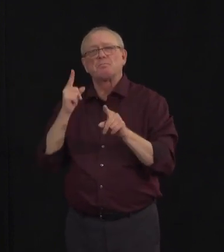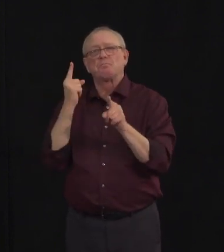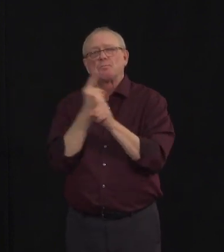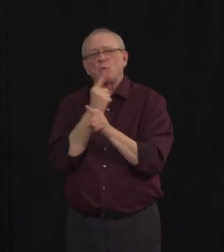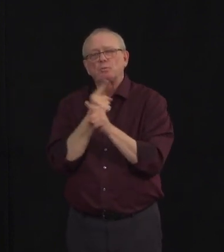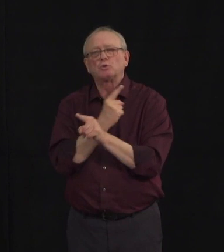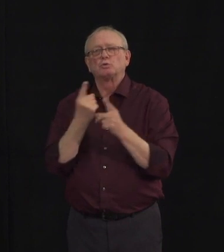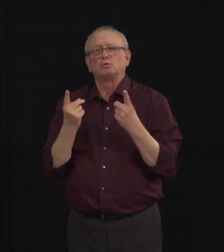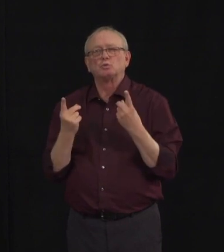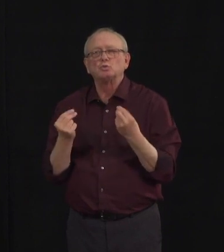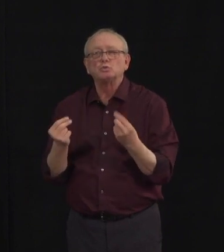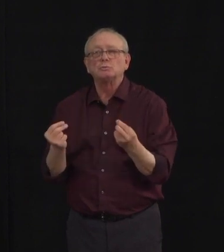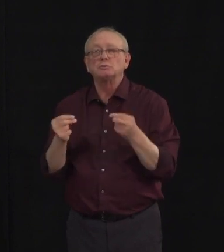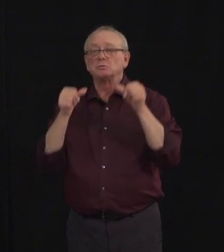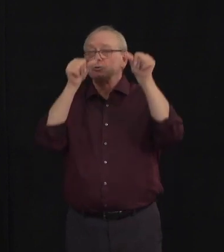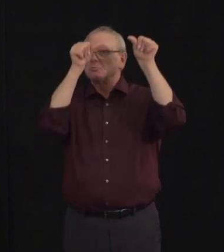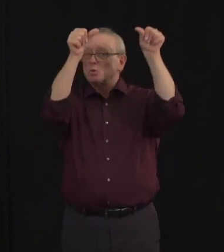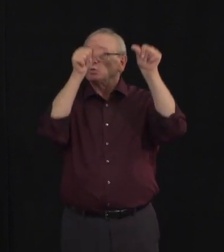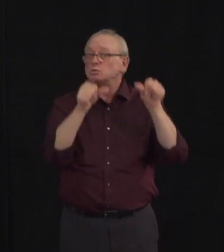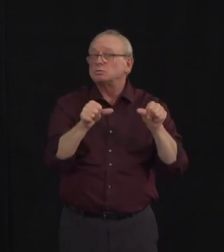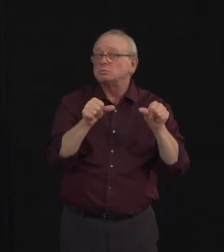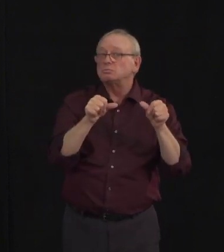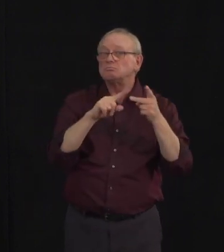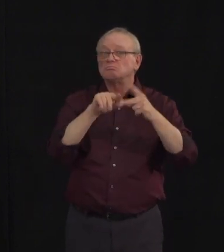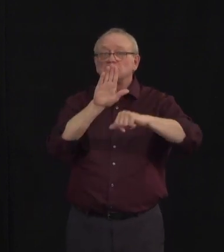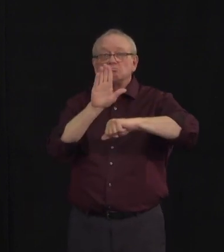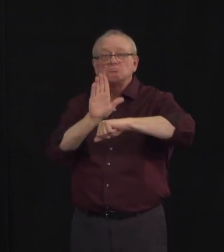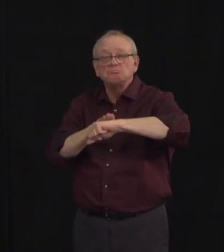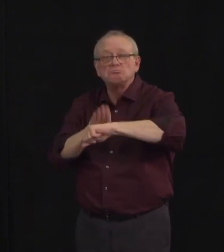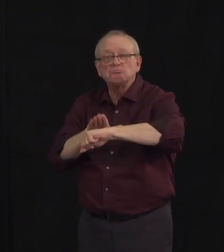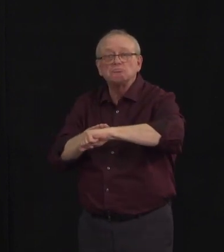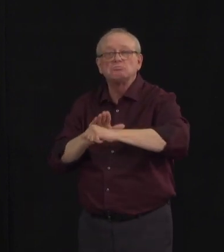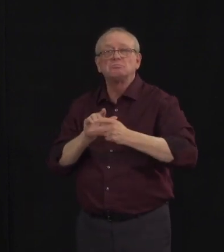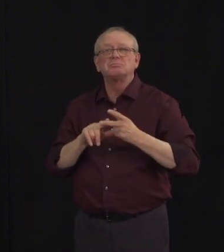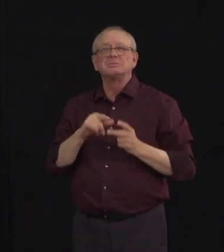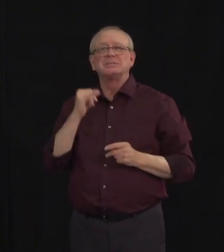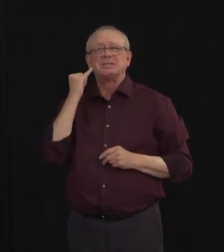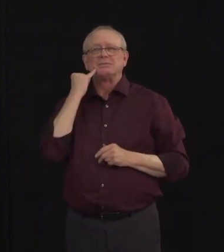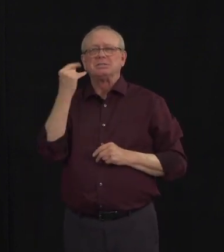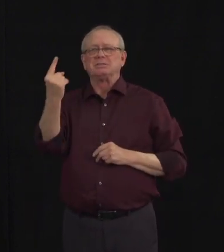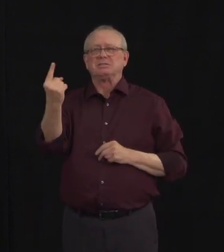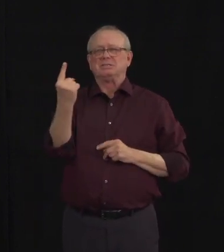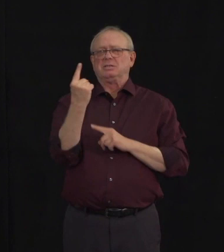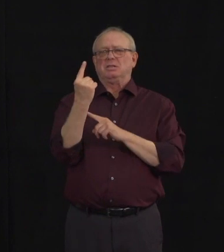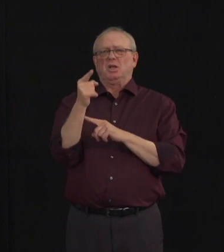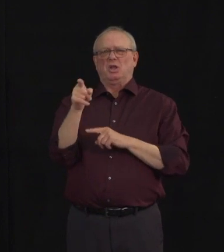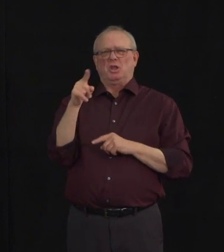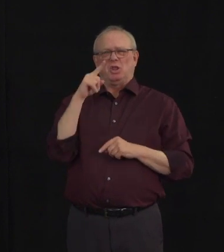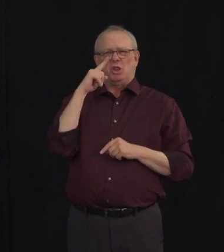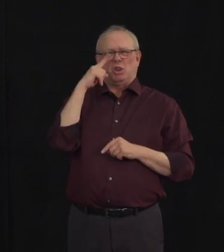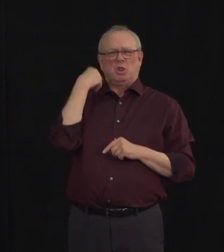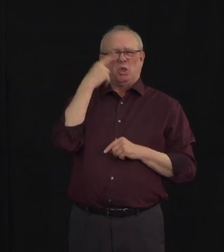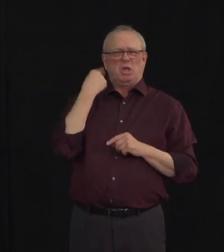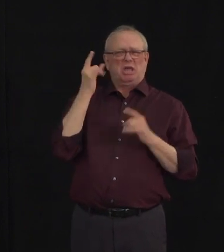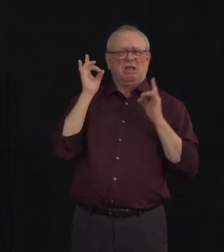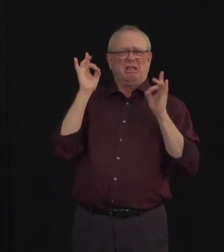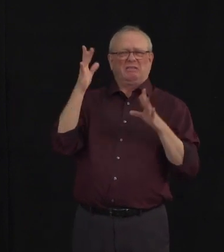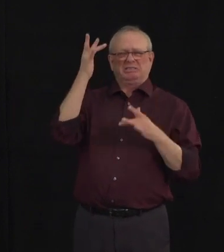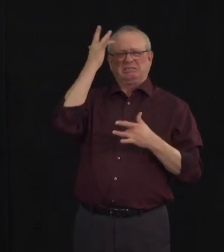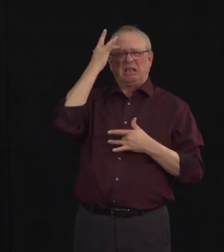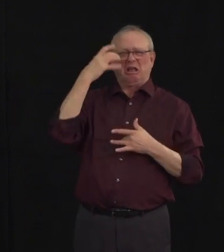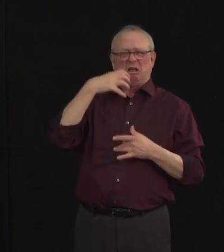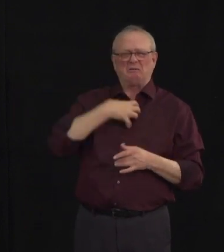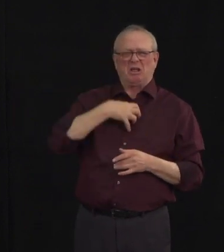include reinforcing when they do see someone who's there who's visibly ill. And of course, making sure that they have a